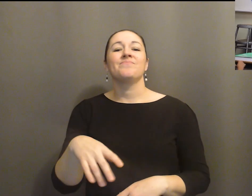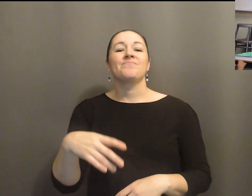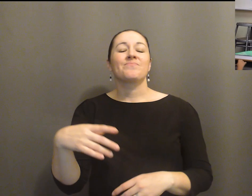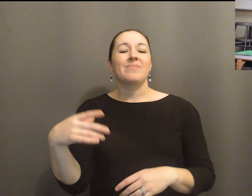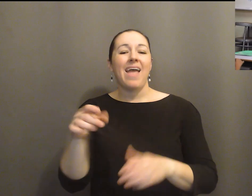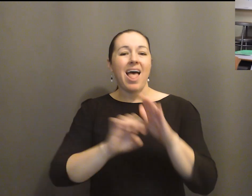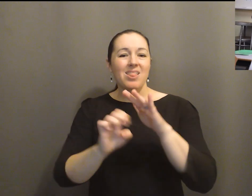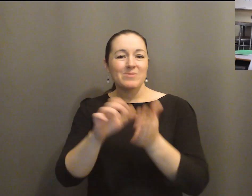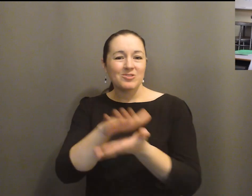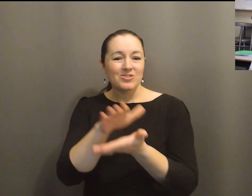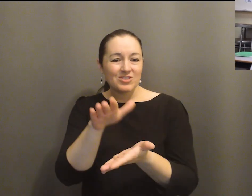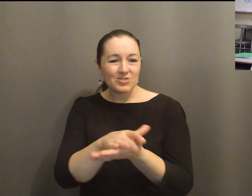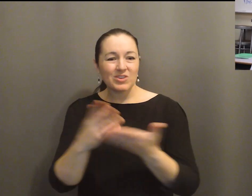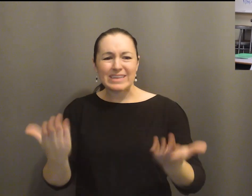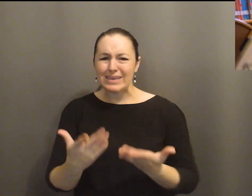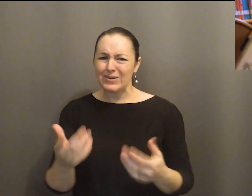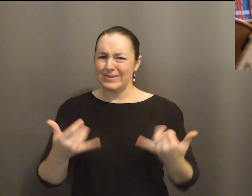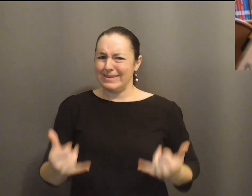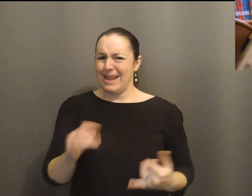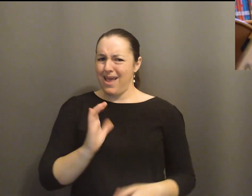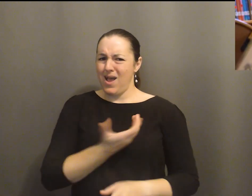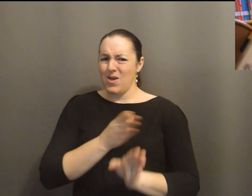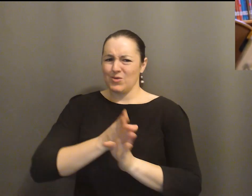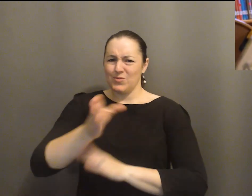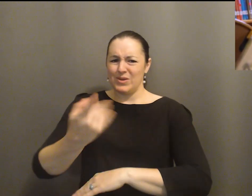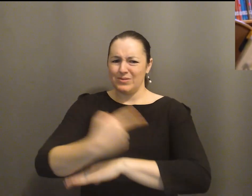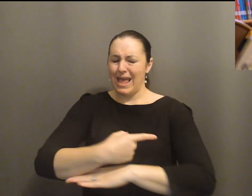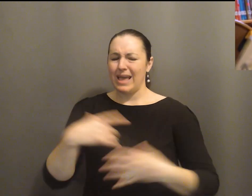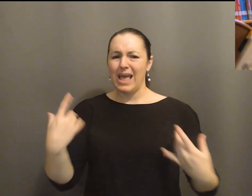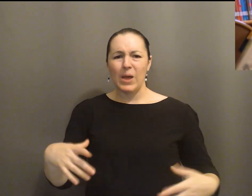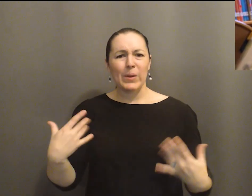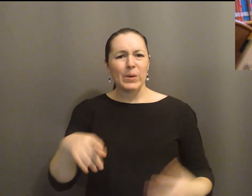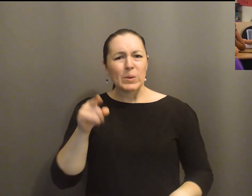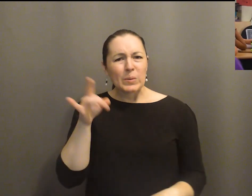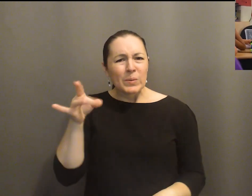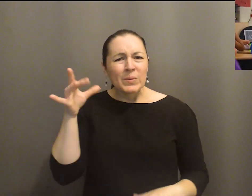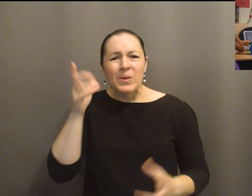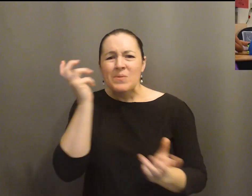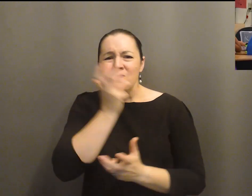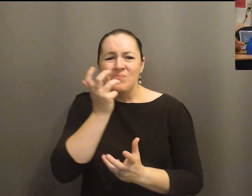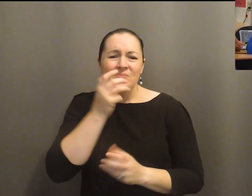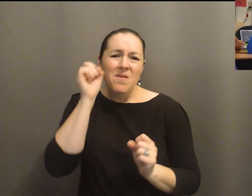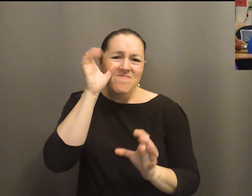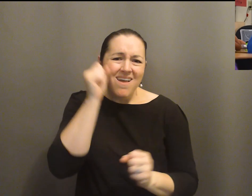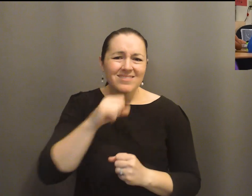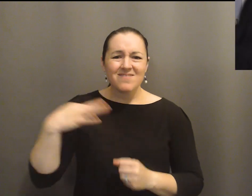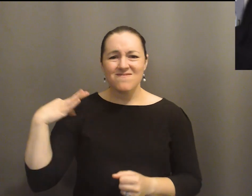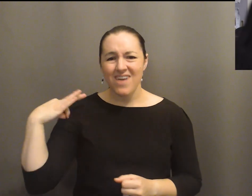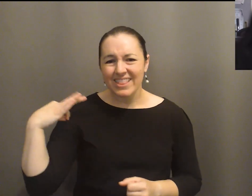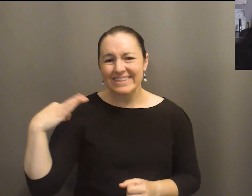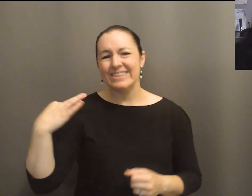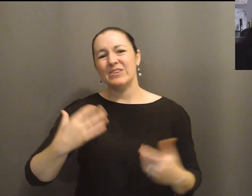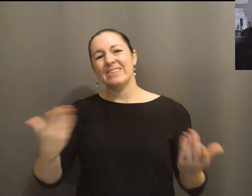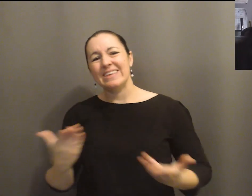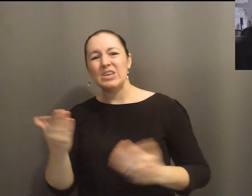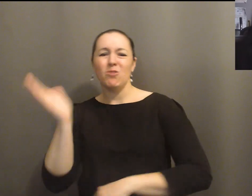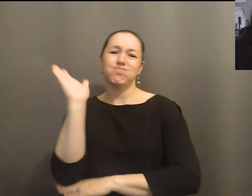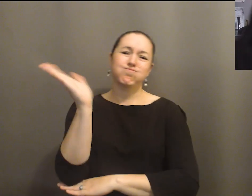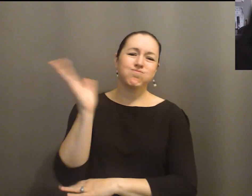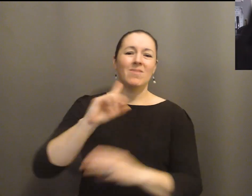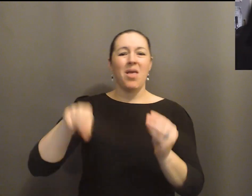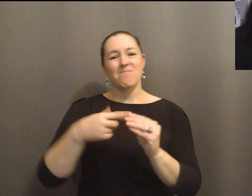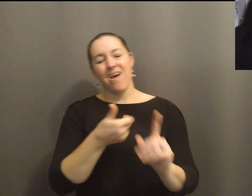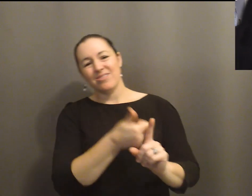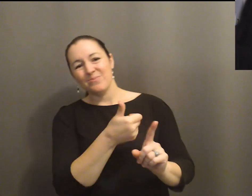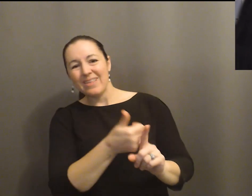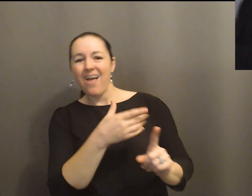Today is our career day And boy You all blew us away Again with your Awesome volunteers Being here today To present